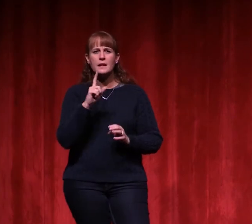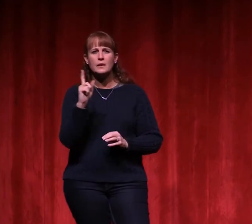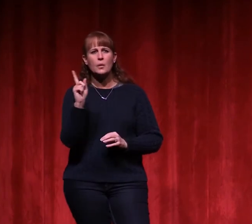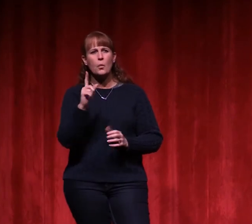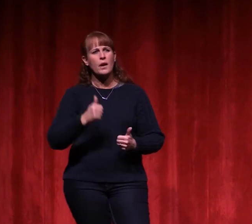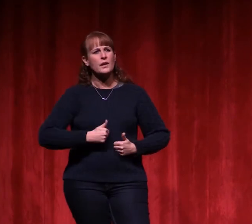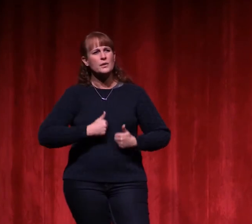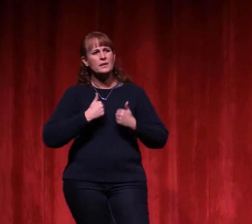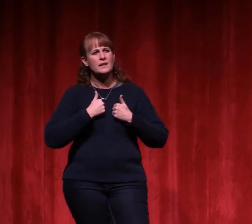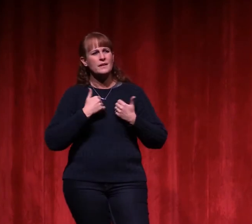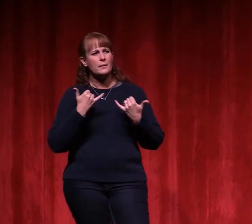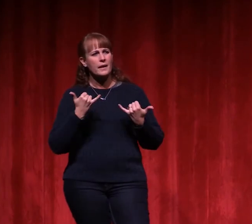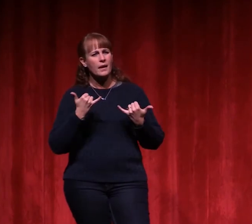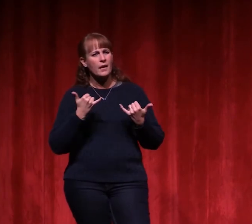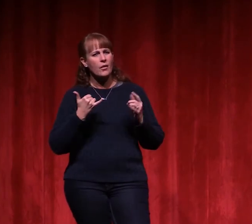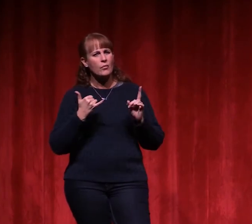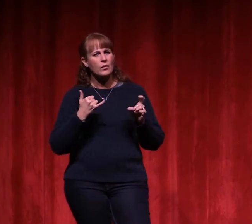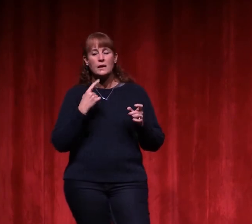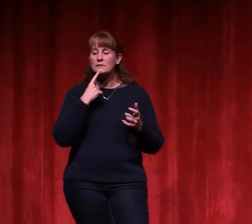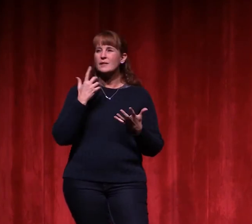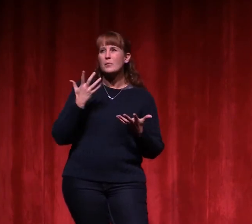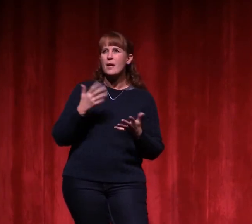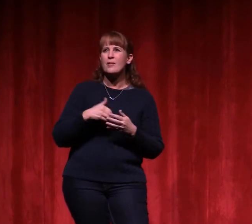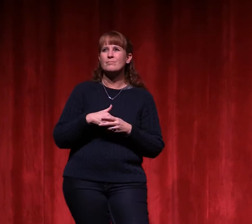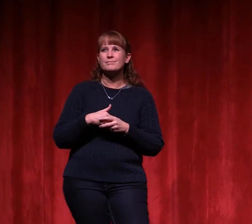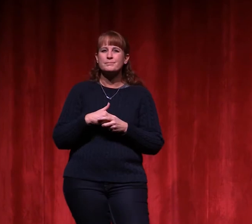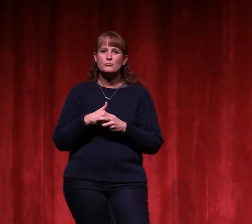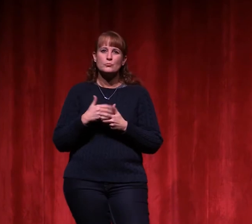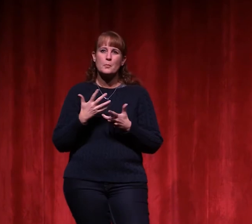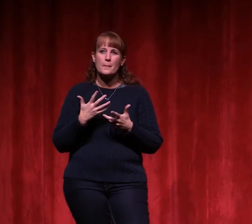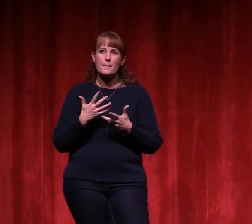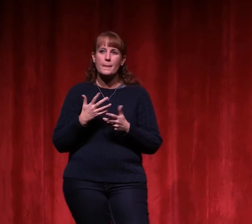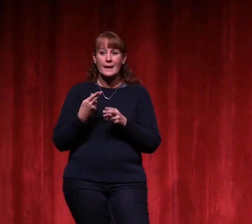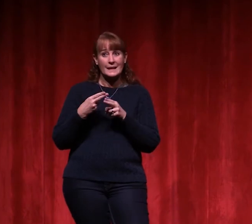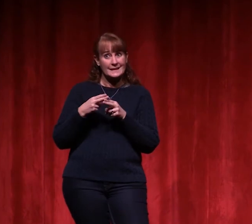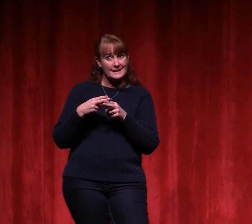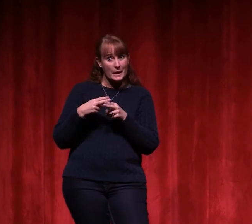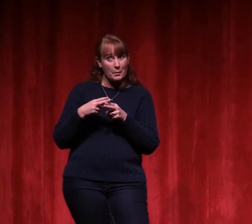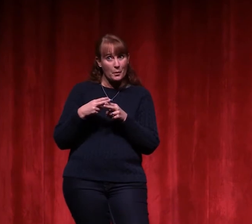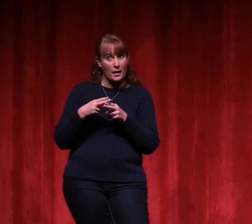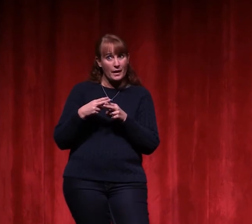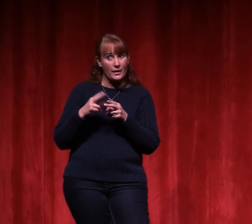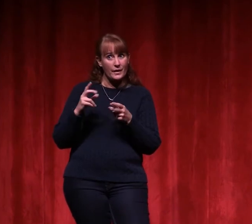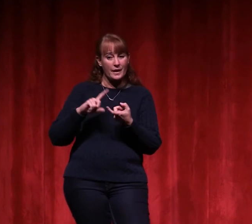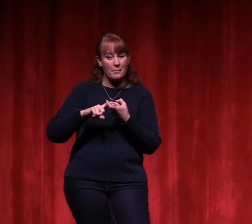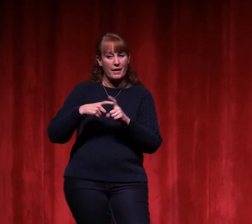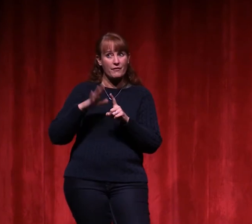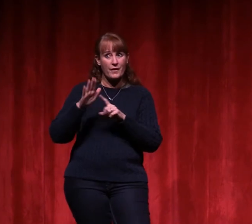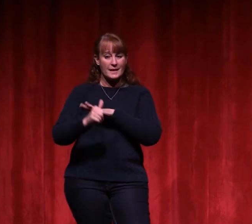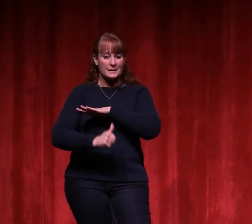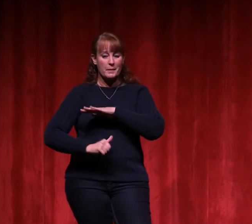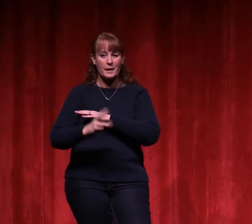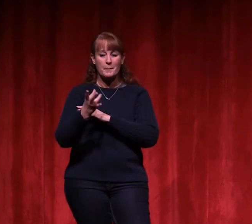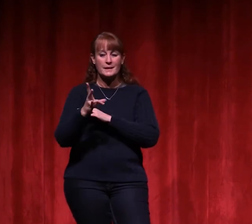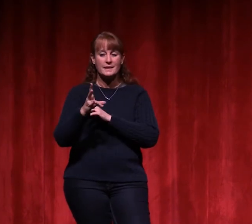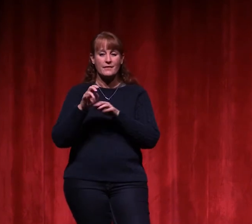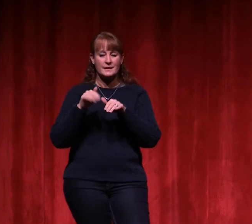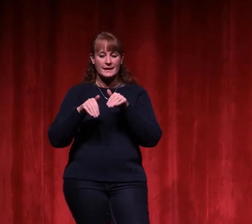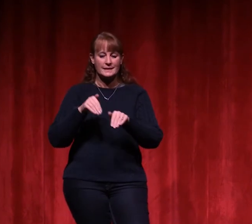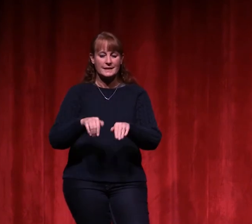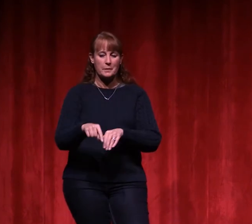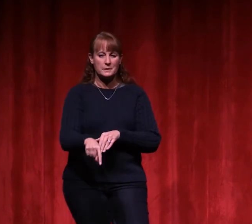are you living right now? And I said, well, temporarily, I'm in a friend's basement, 17 steps